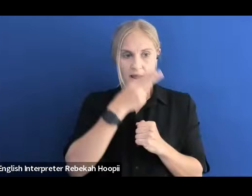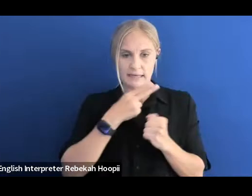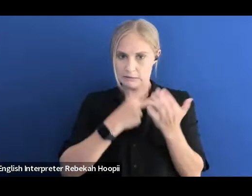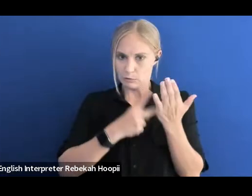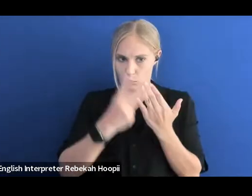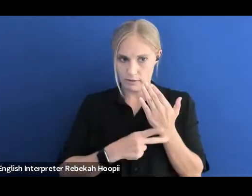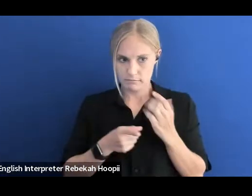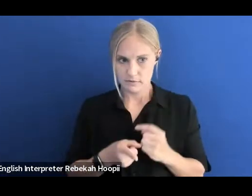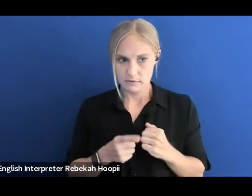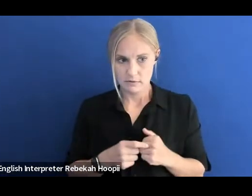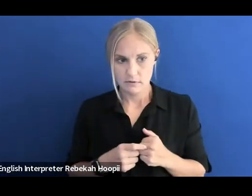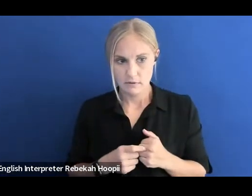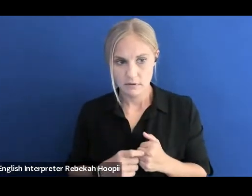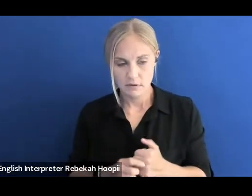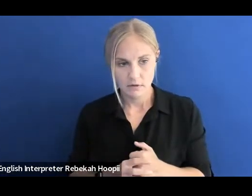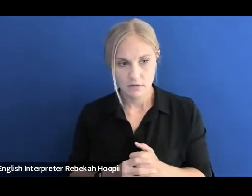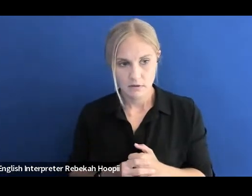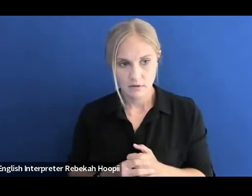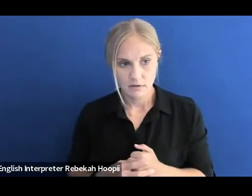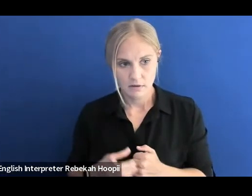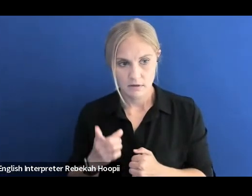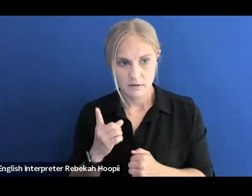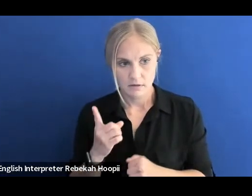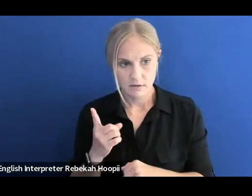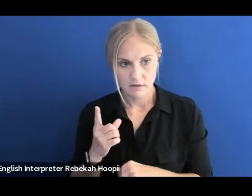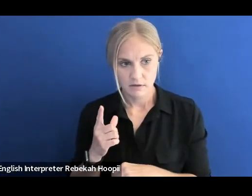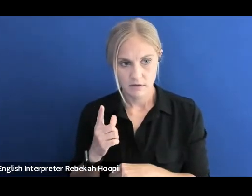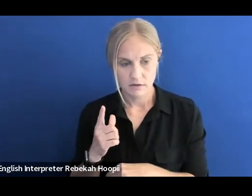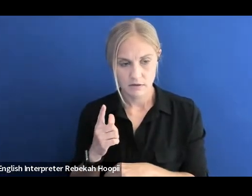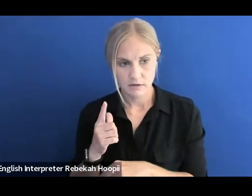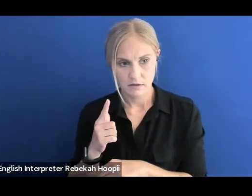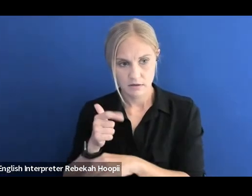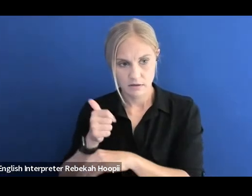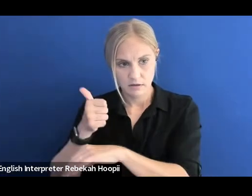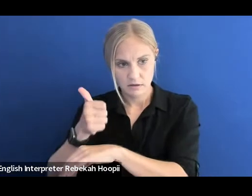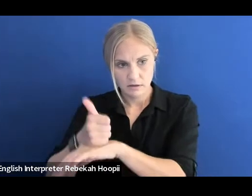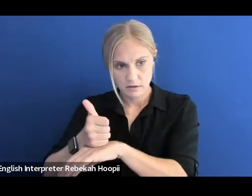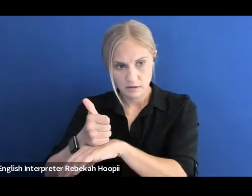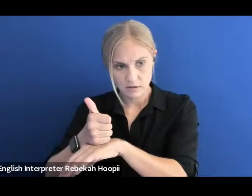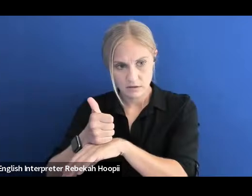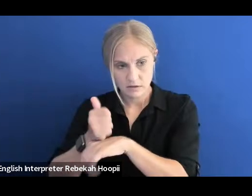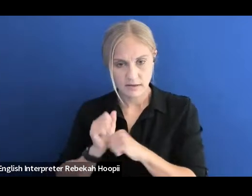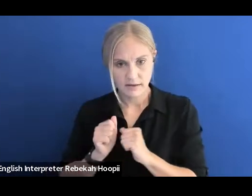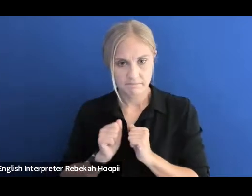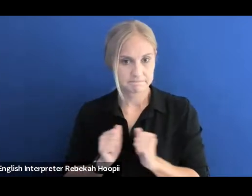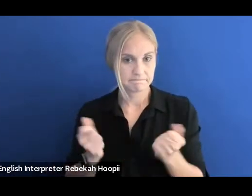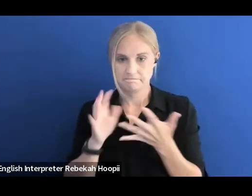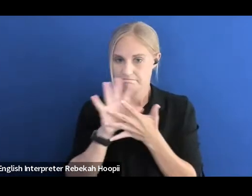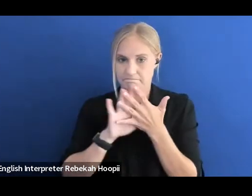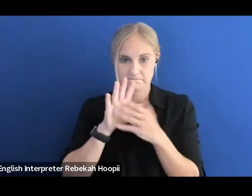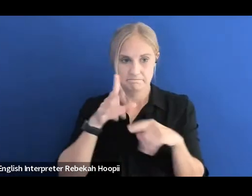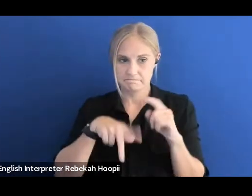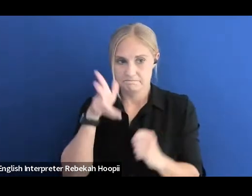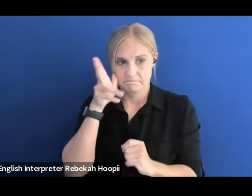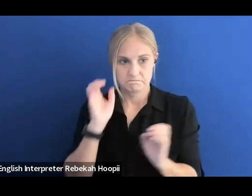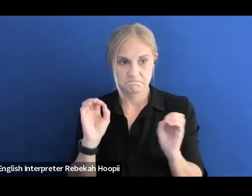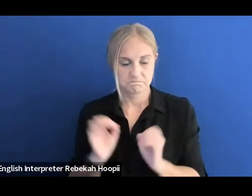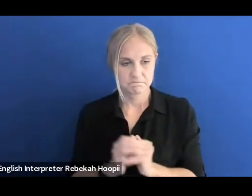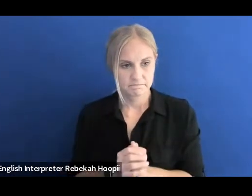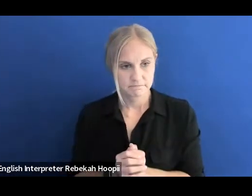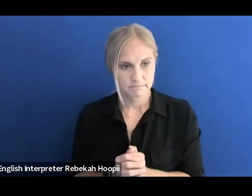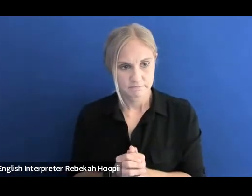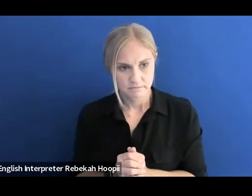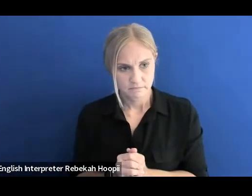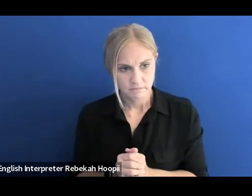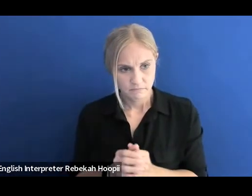The amount of work that we did up there was a lot, but it all mostly just for people to check boxes. Much of